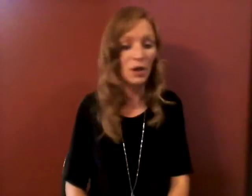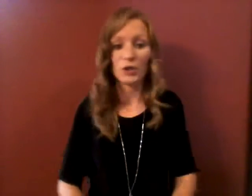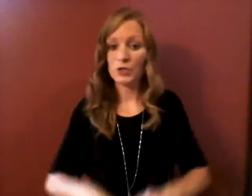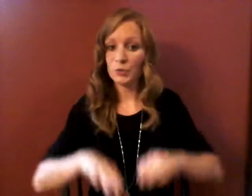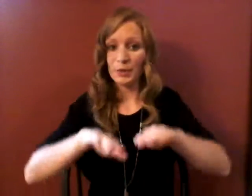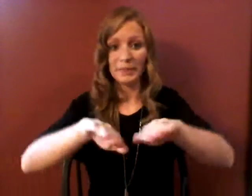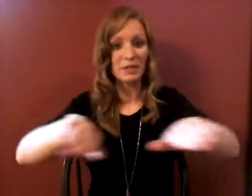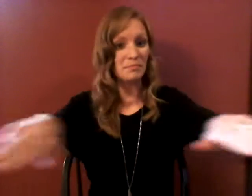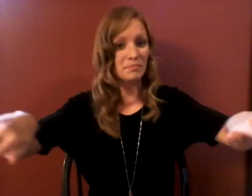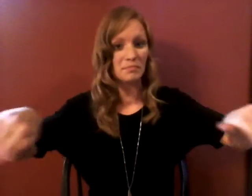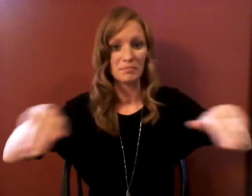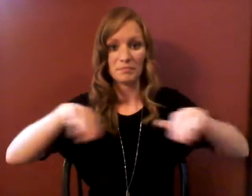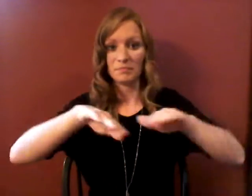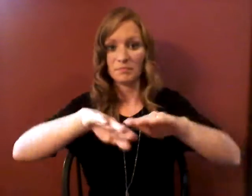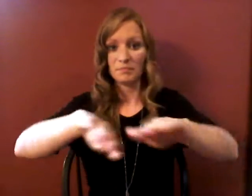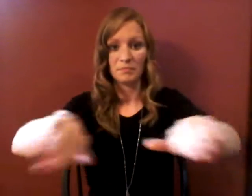Swimming.